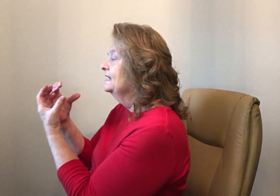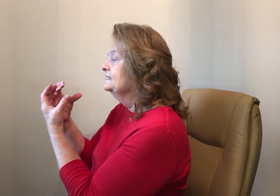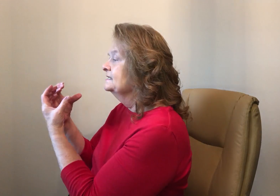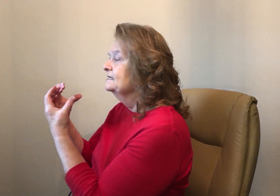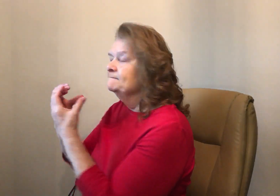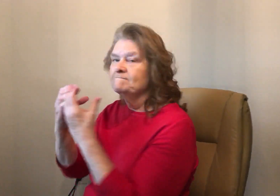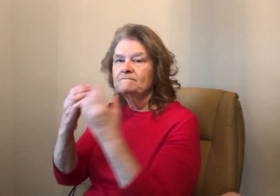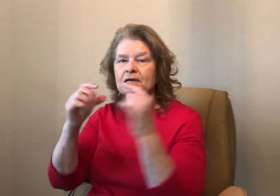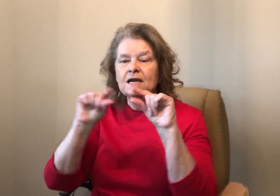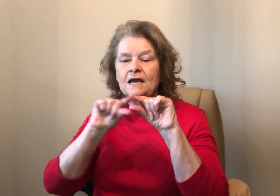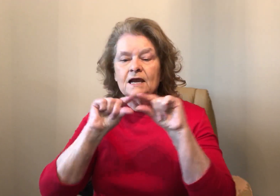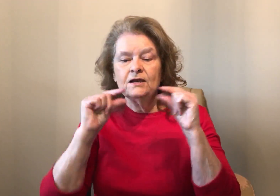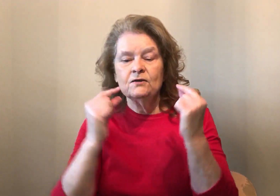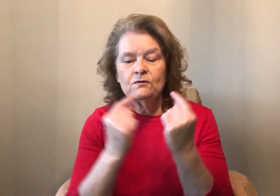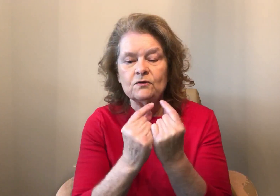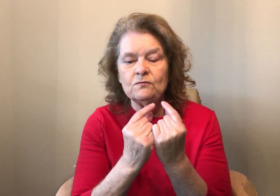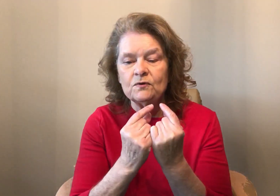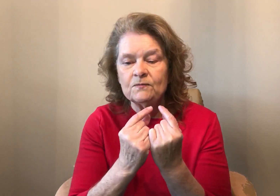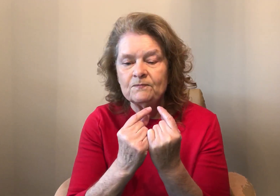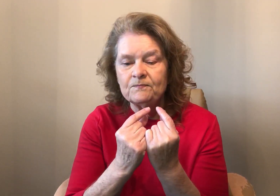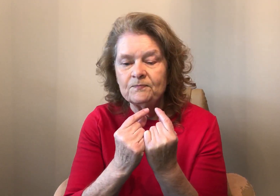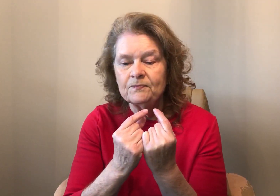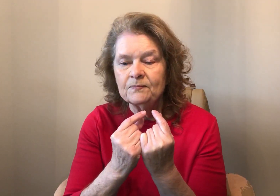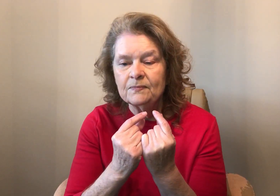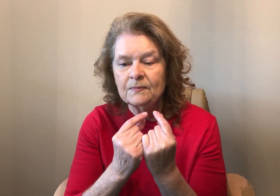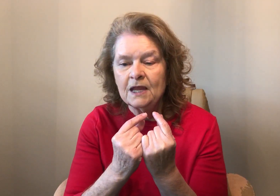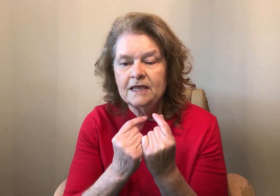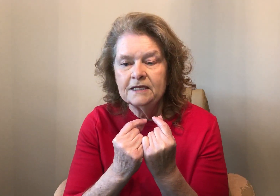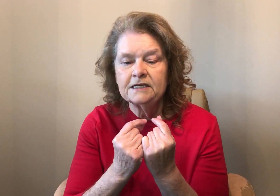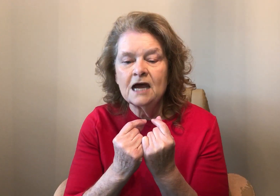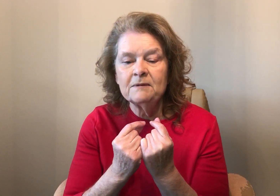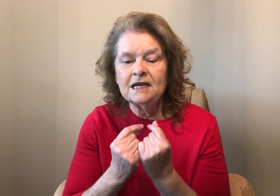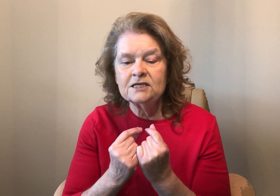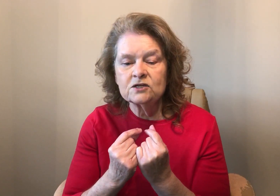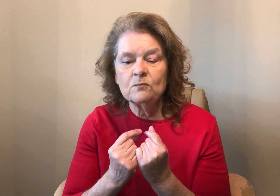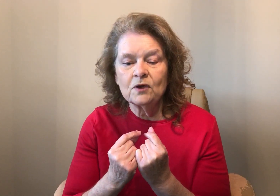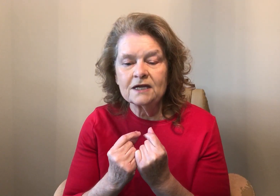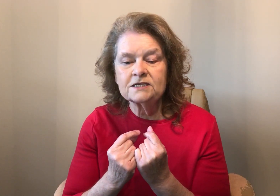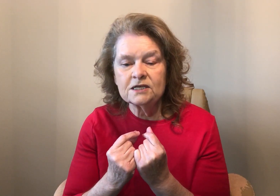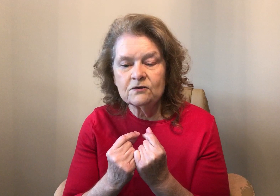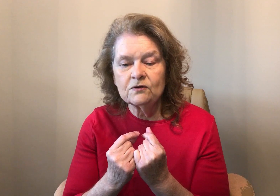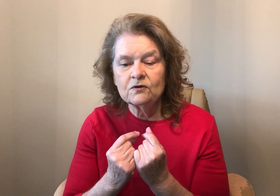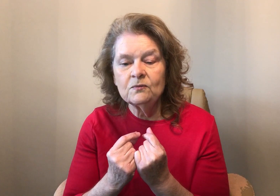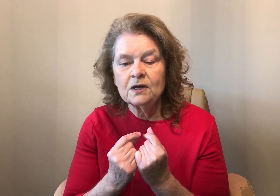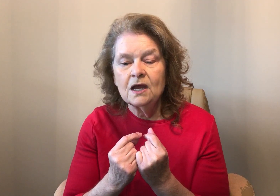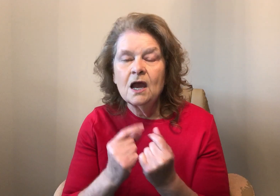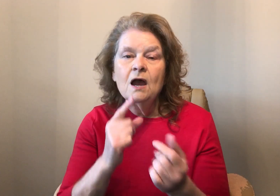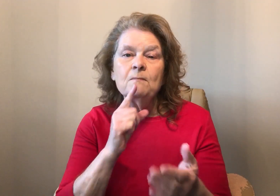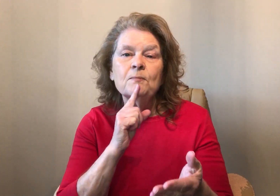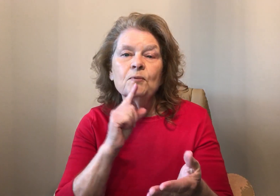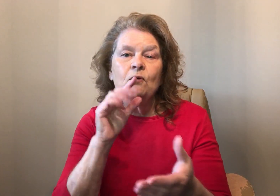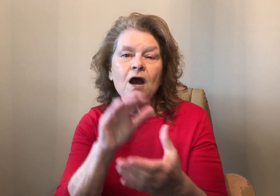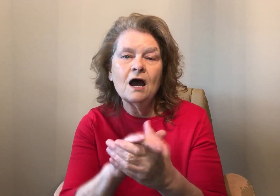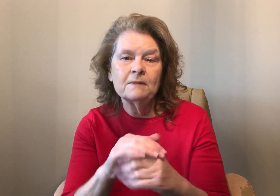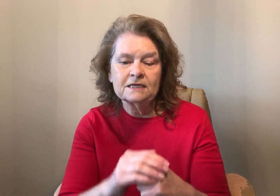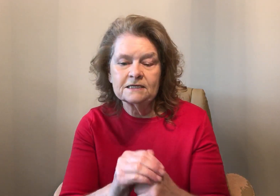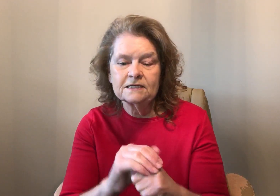class, group. The denominational Protestant group promised,